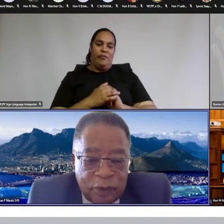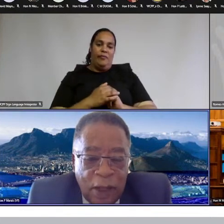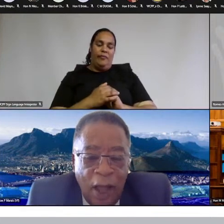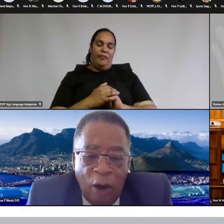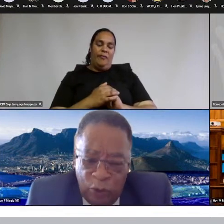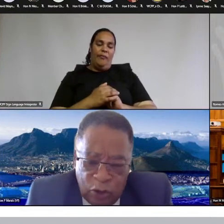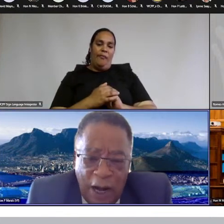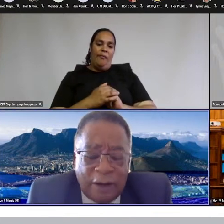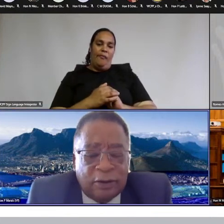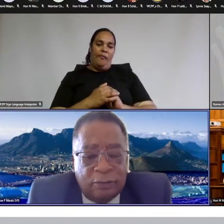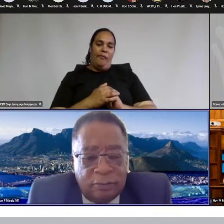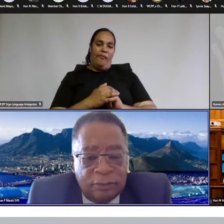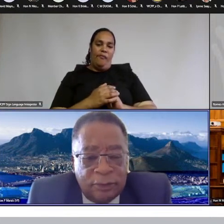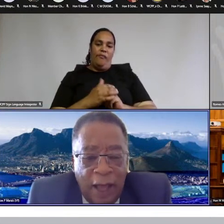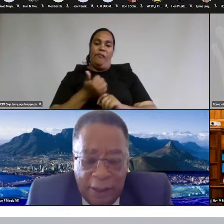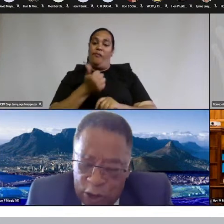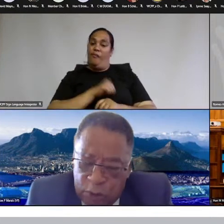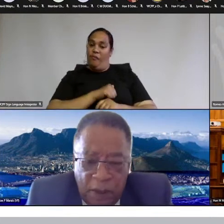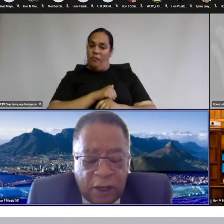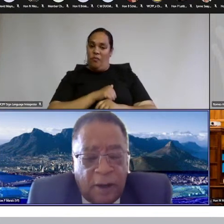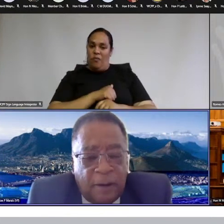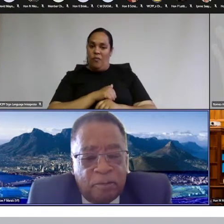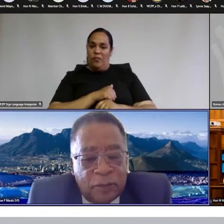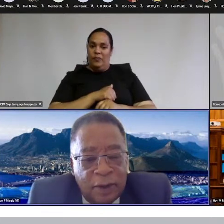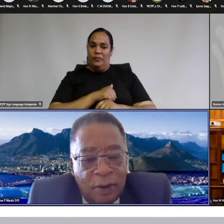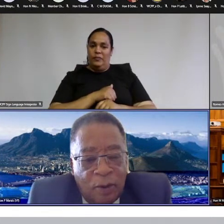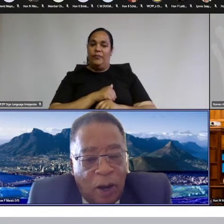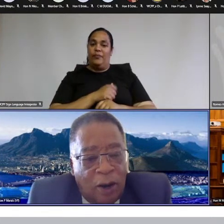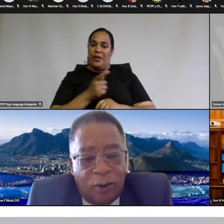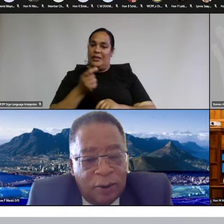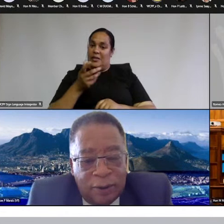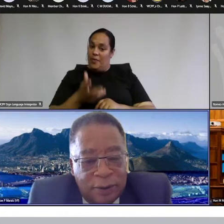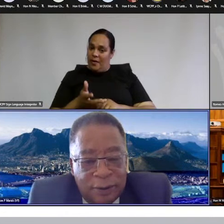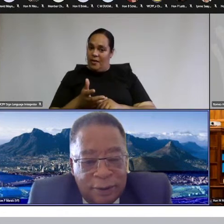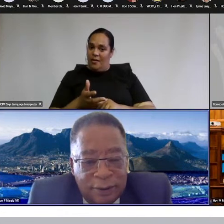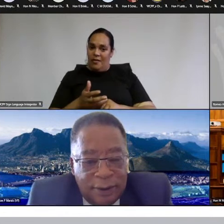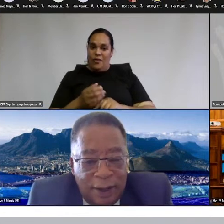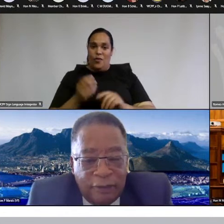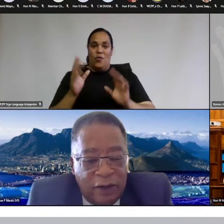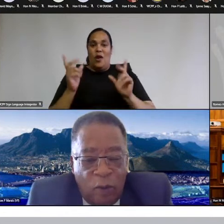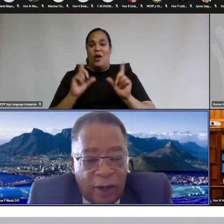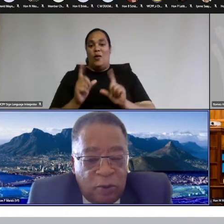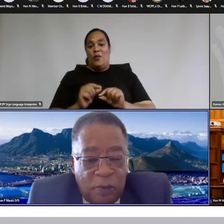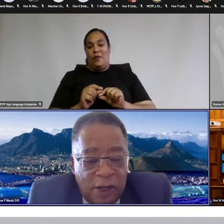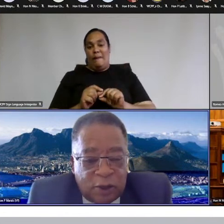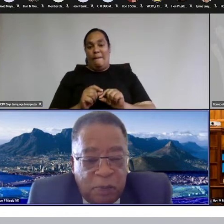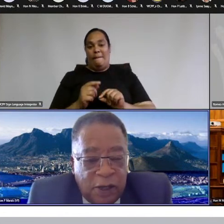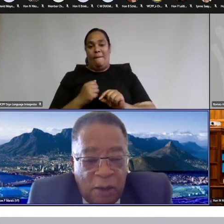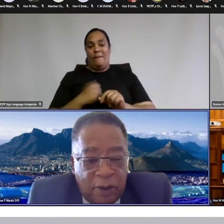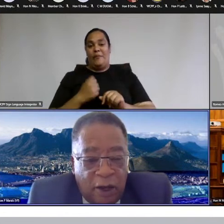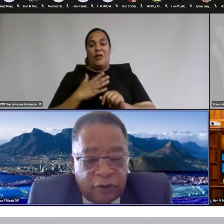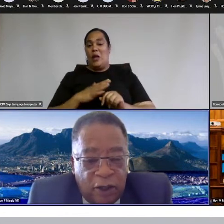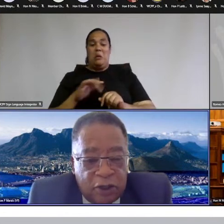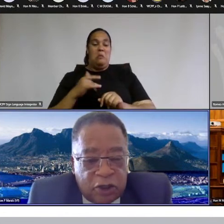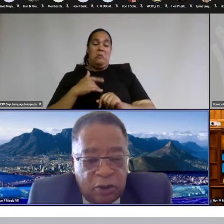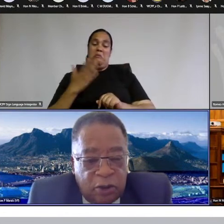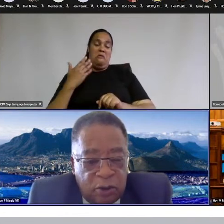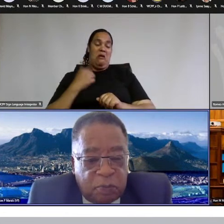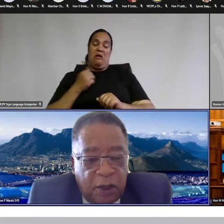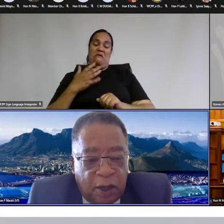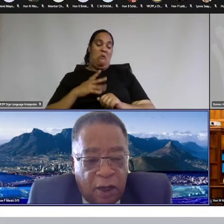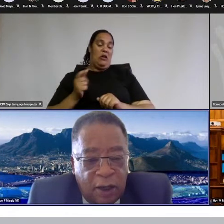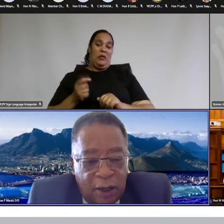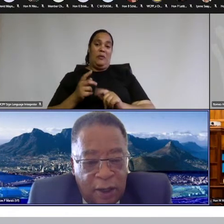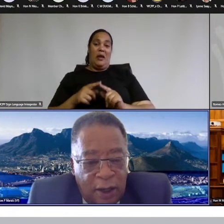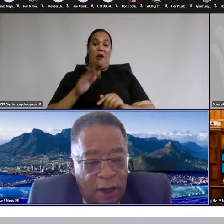determine. I wish you luck. And the Speaker. Wow. I've never wanted to be a speaker, but after